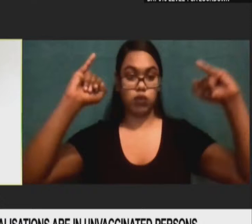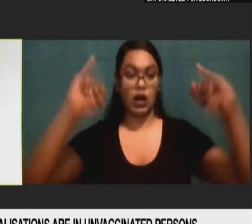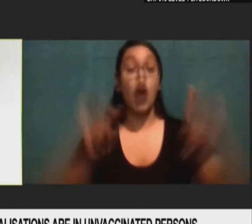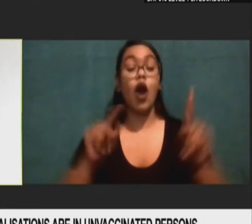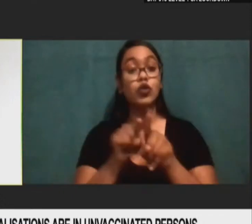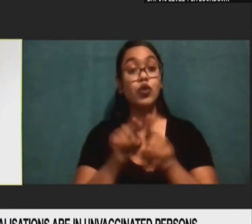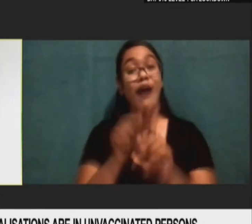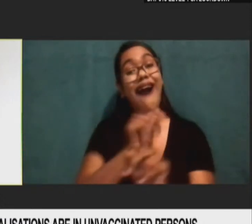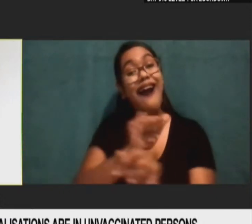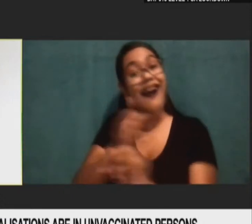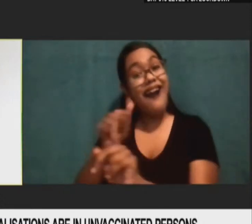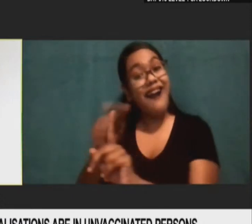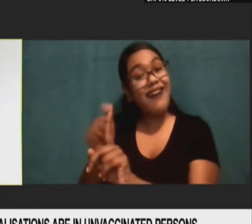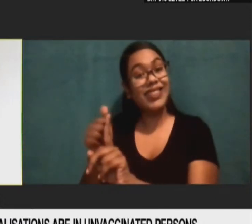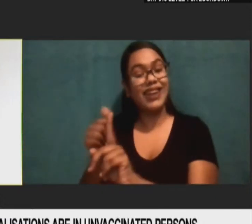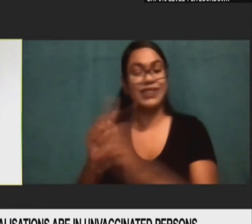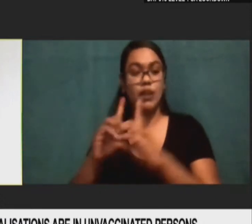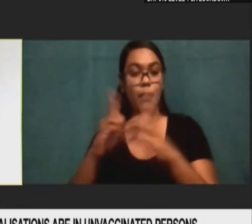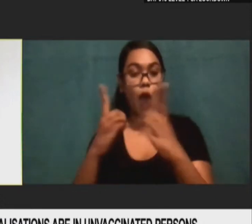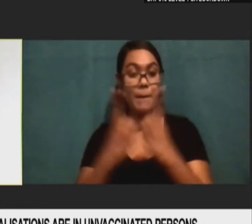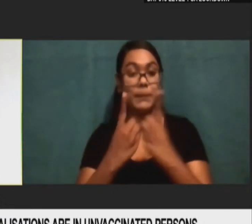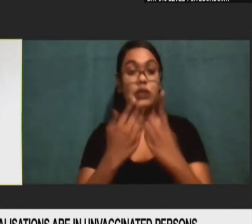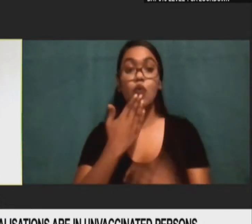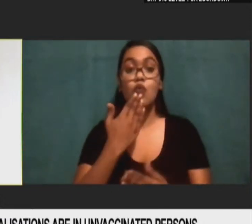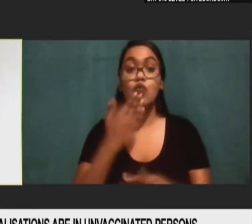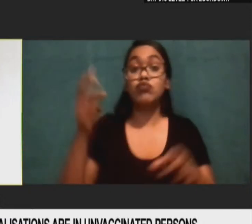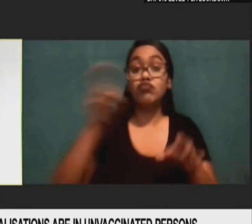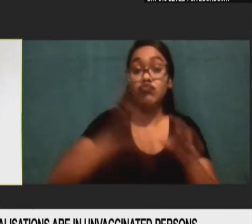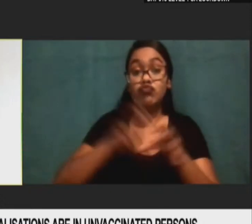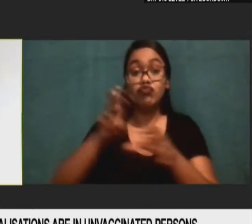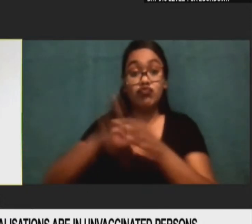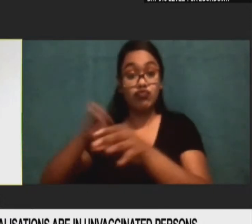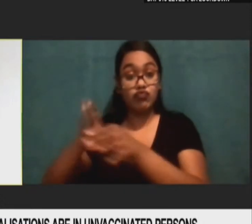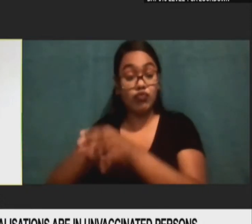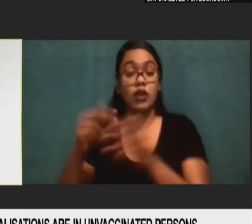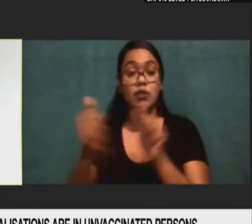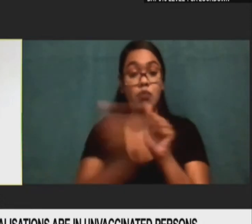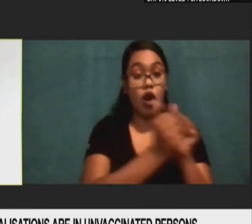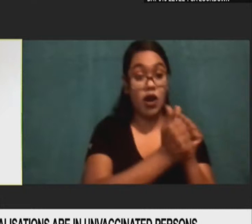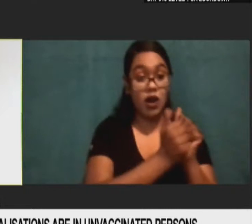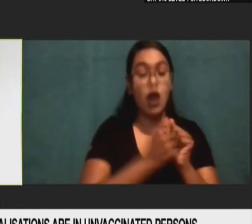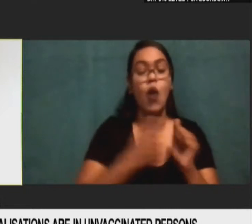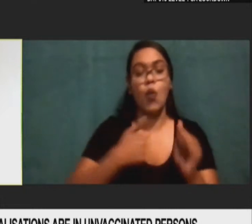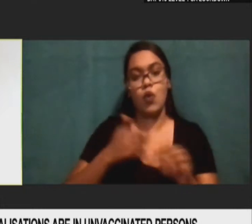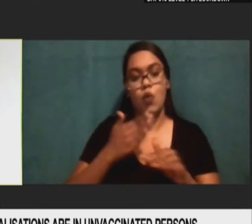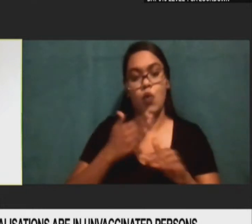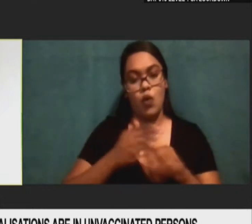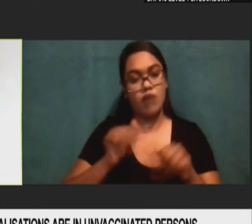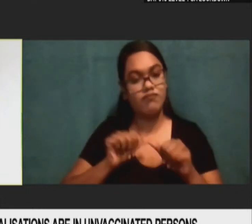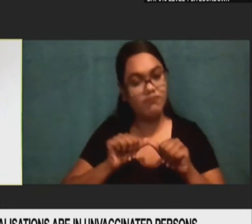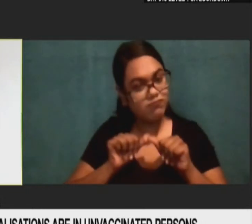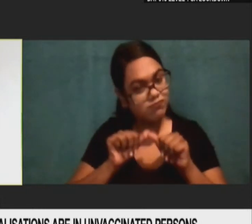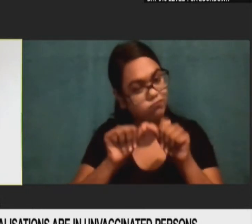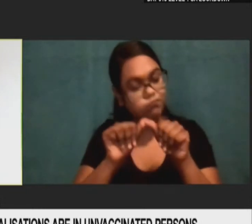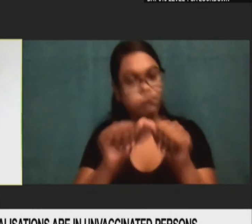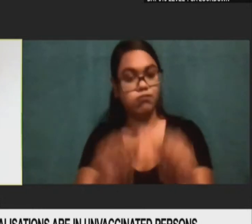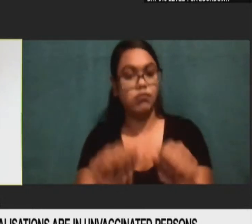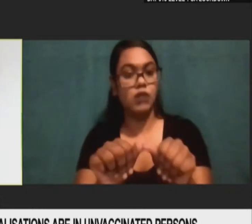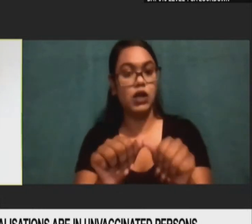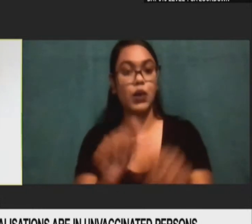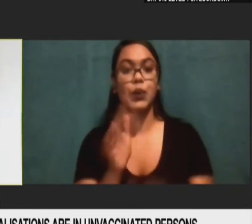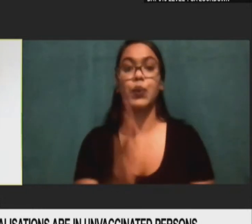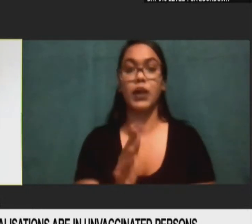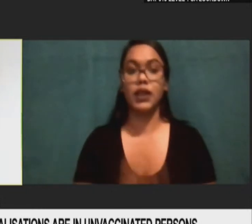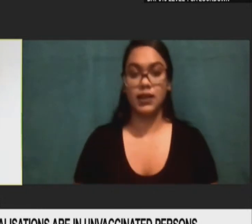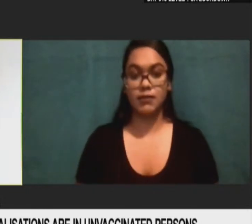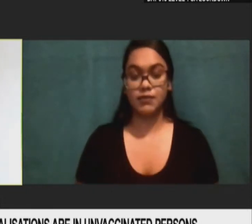that the citizens of Gauteng, the citizens of South Africa are well looked after when they come into the facilities in Gauteng.